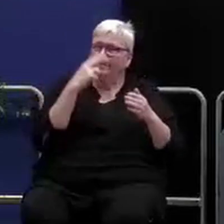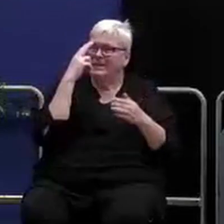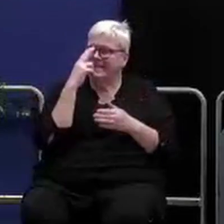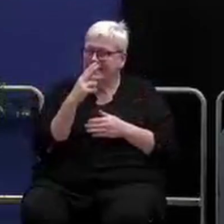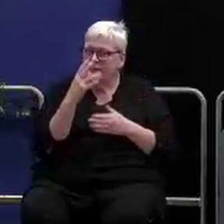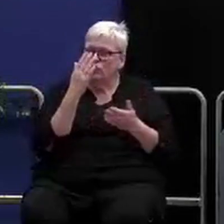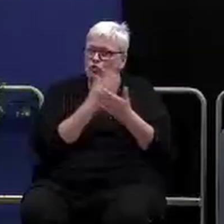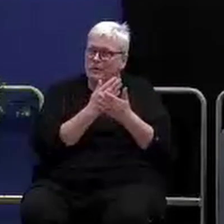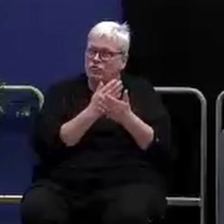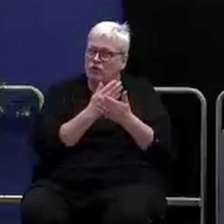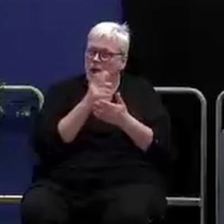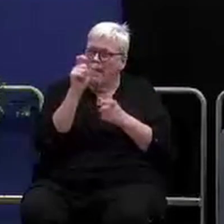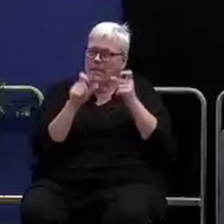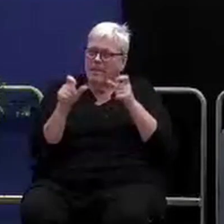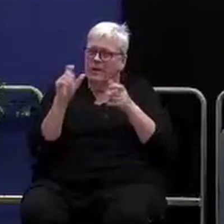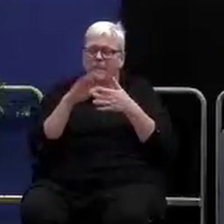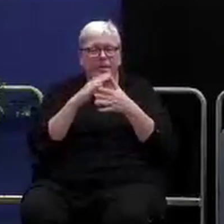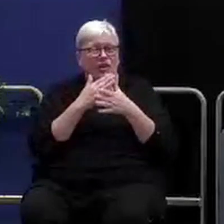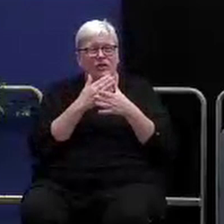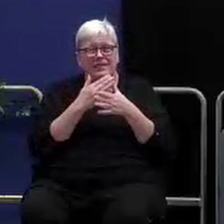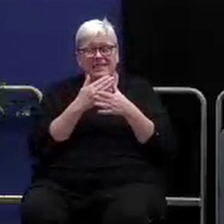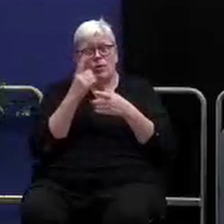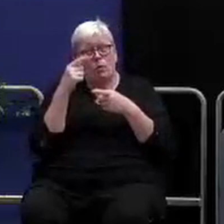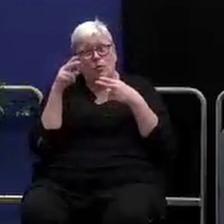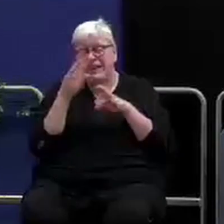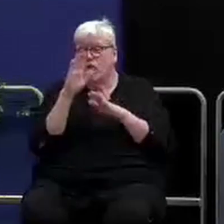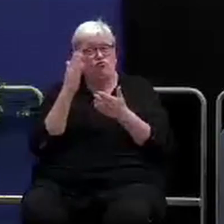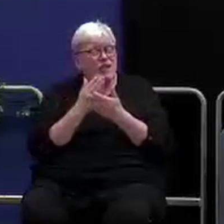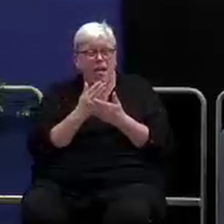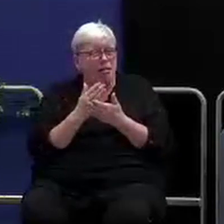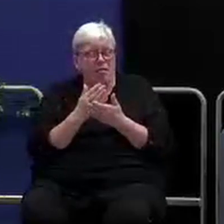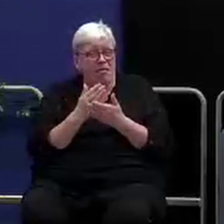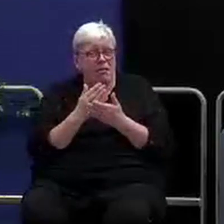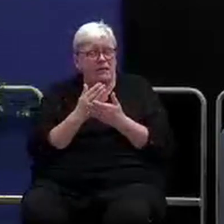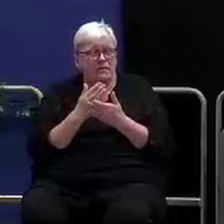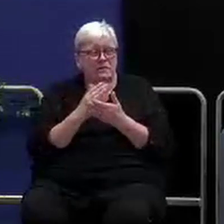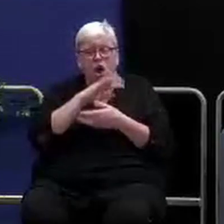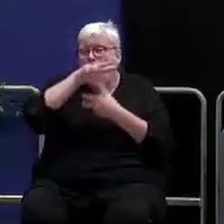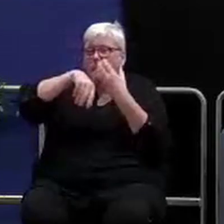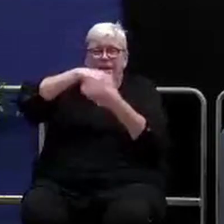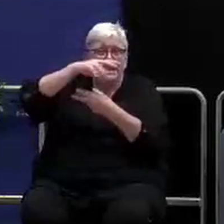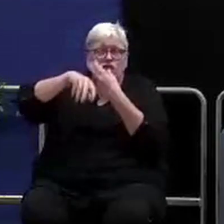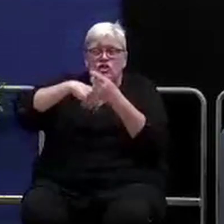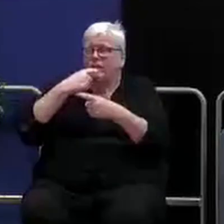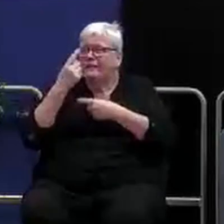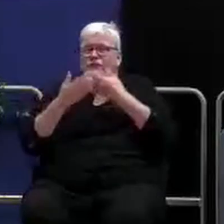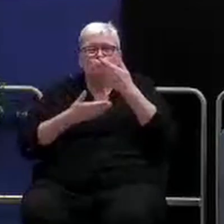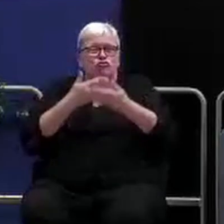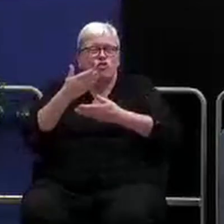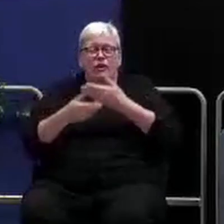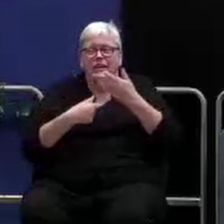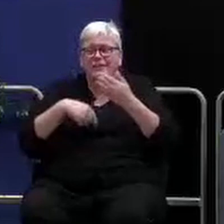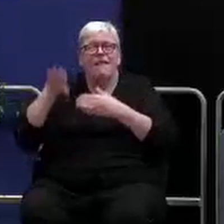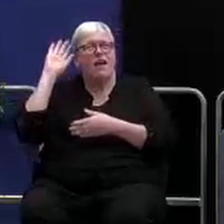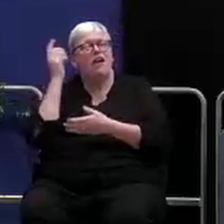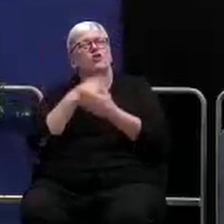be real people, because in a way they're not real people. They are a combination of different stories I have heard about them and my